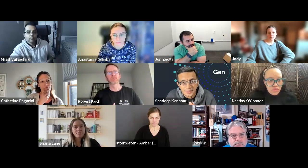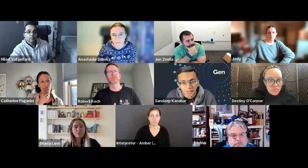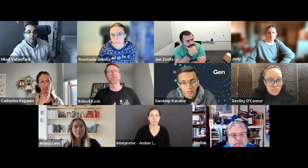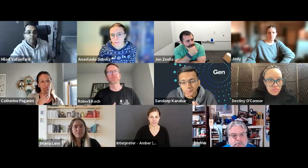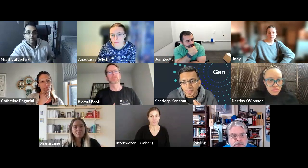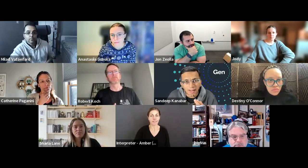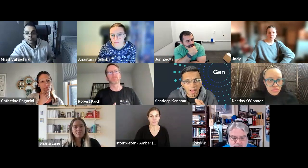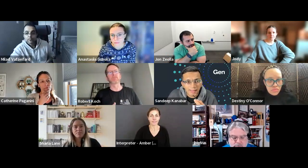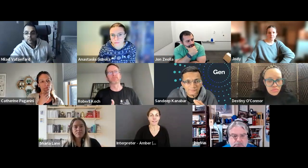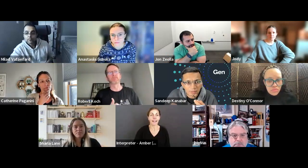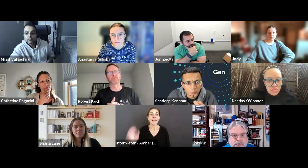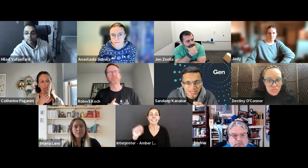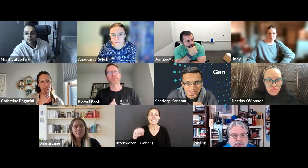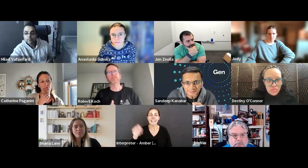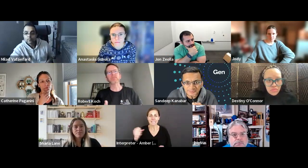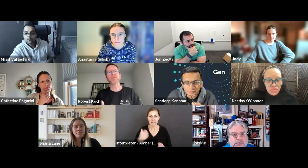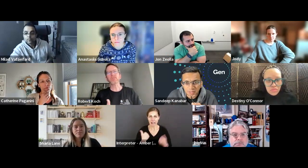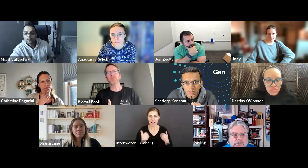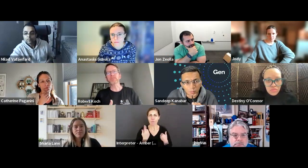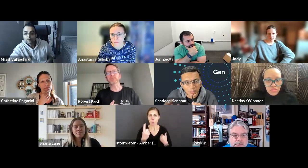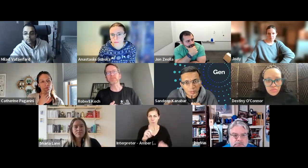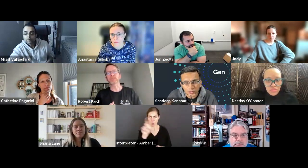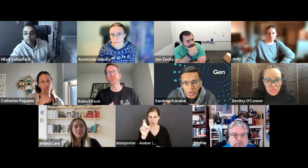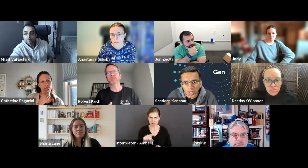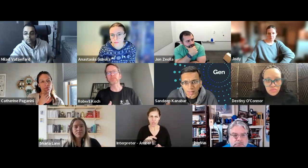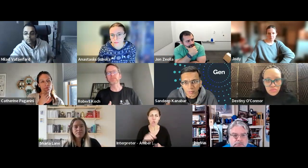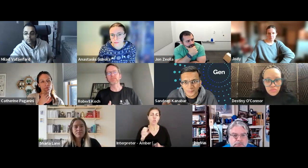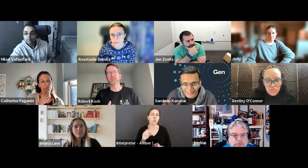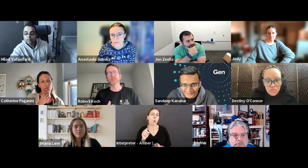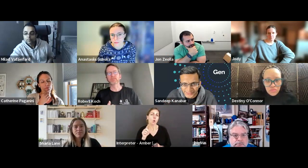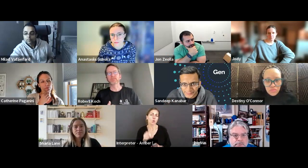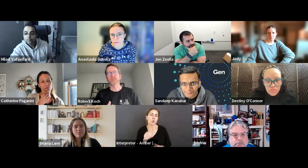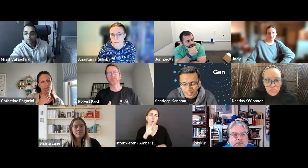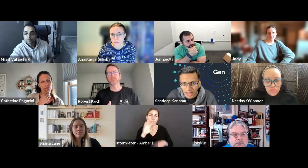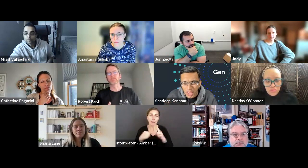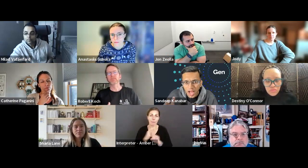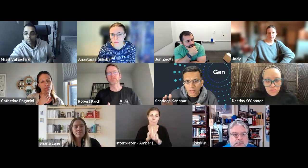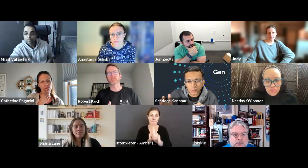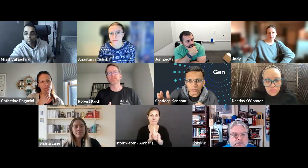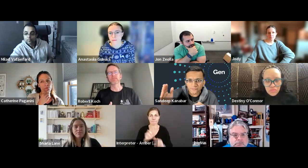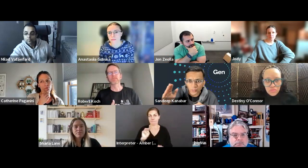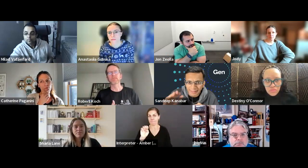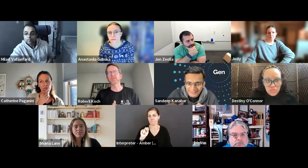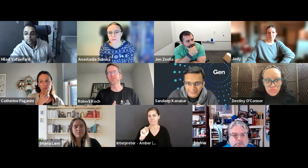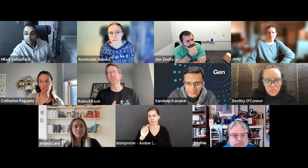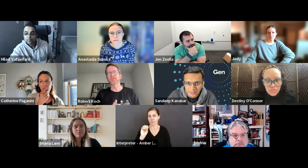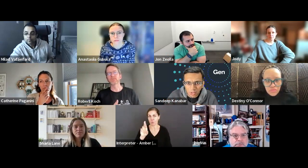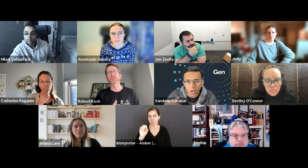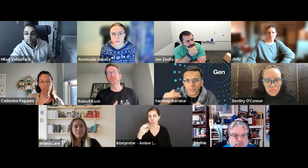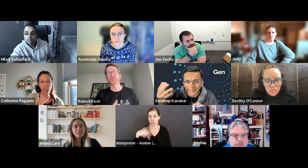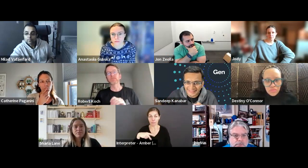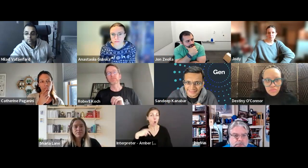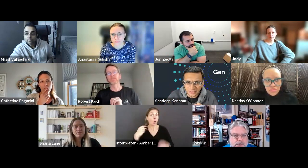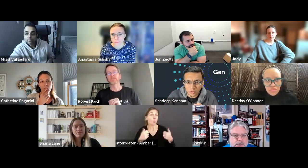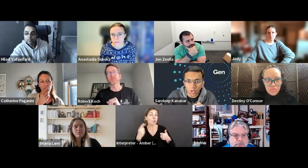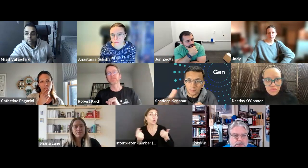Yes, Rob, I have one question. So when you talk about mentorship, are you looking for mentors